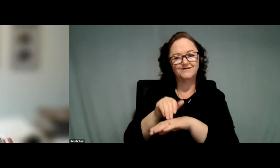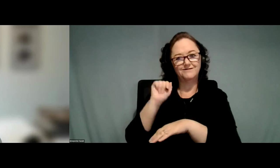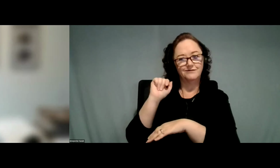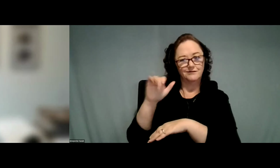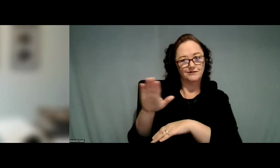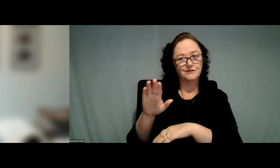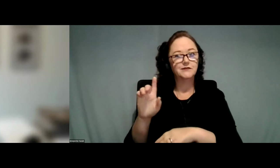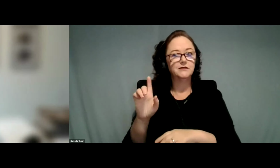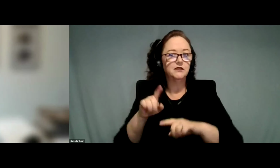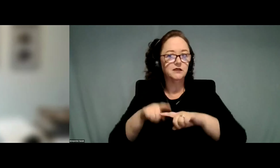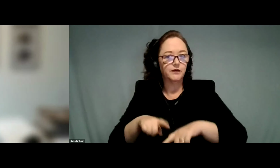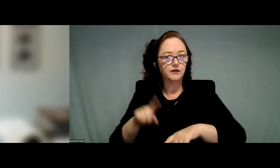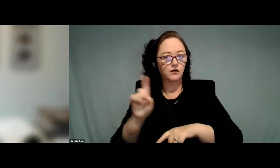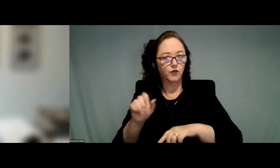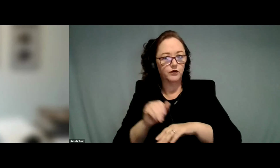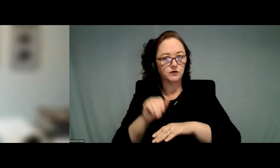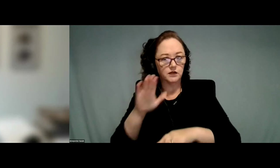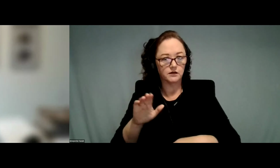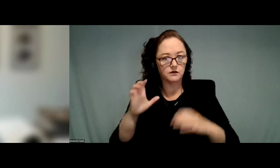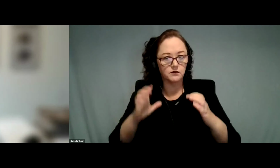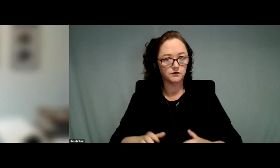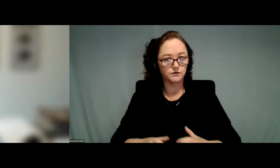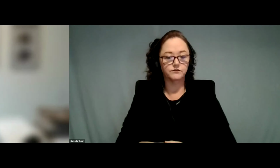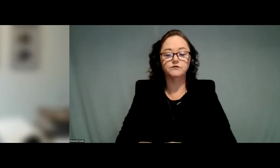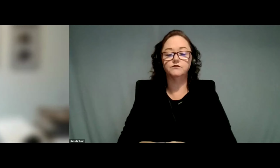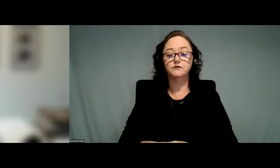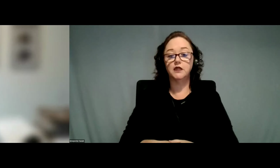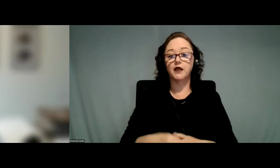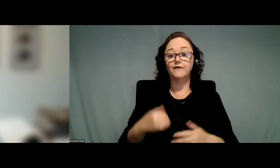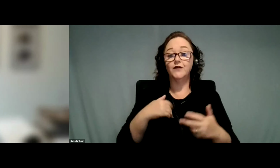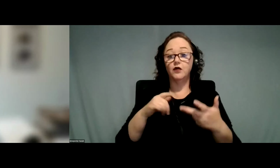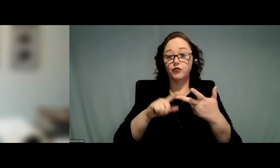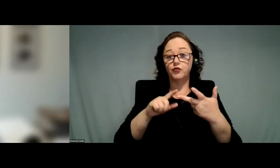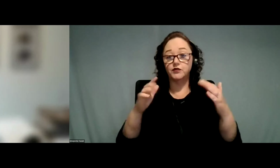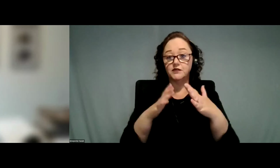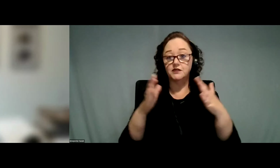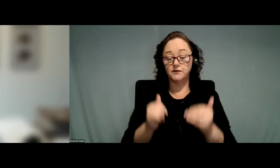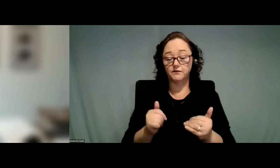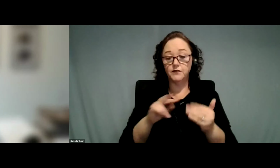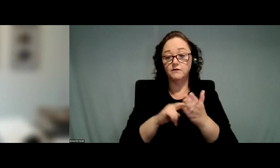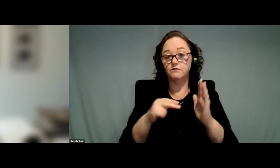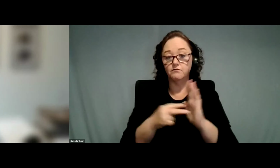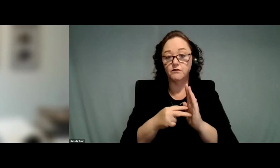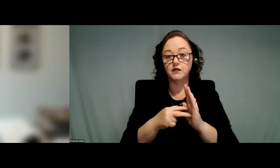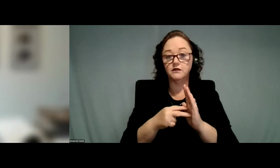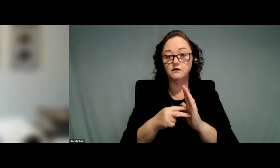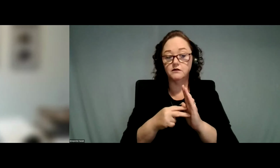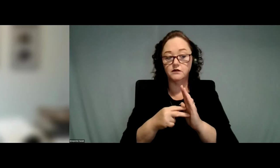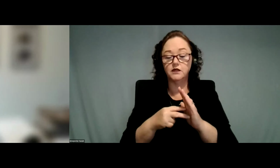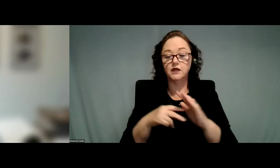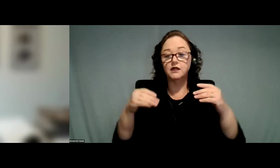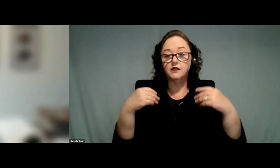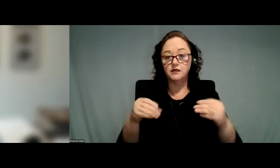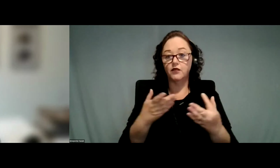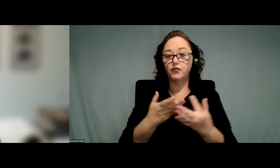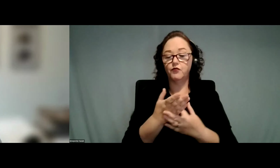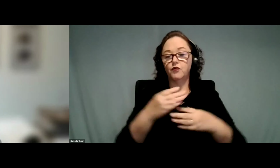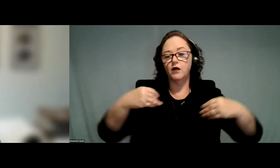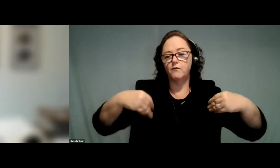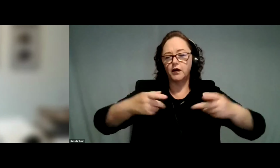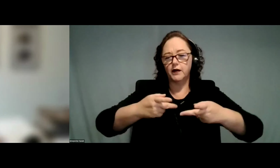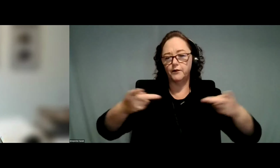Then there is a third system, and this is called making sales through a marketplace. And some of you may do this